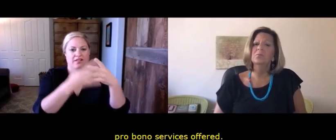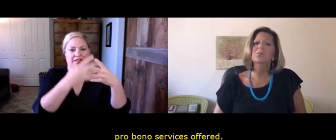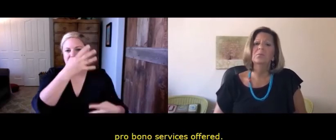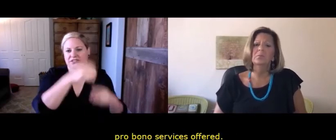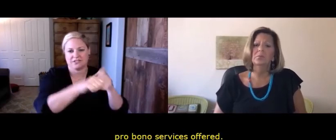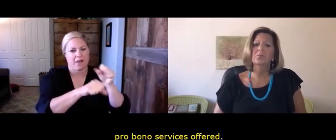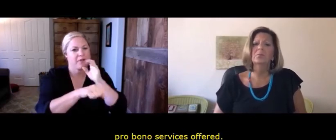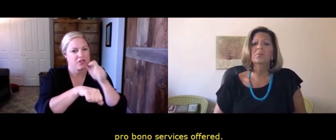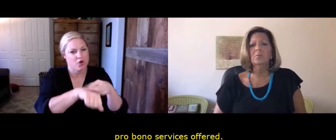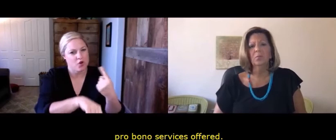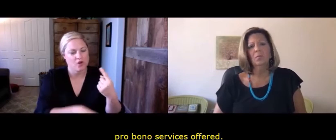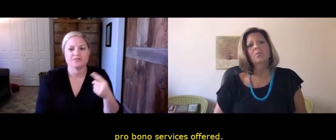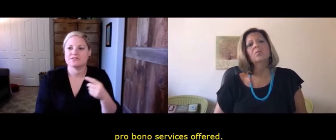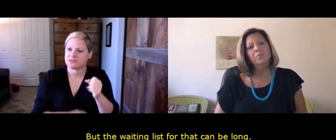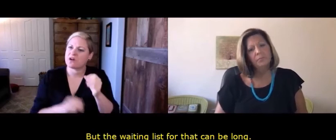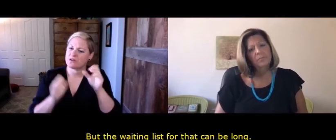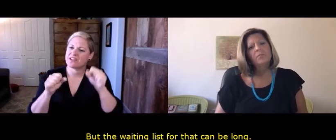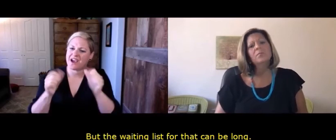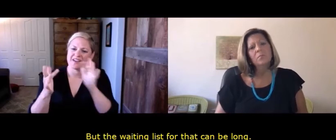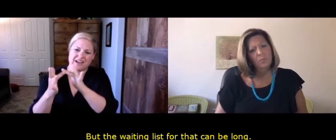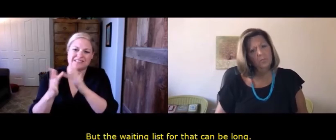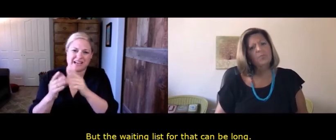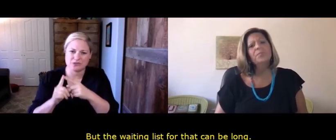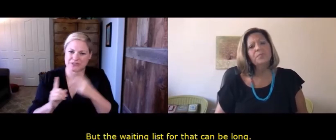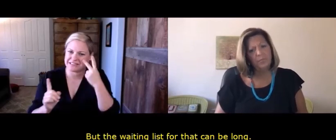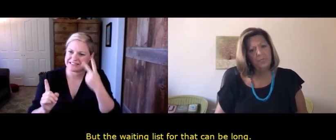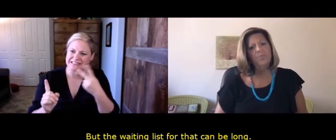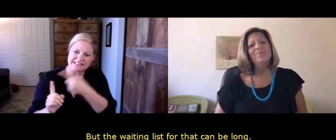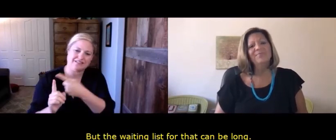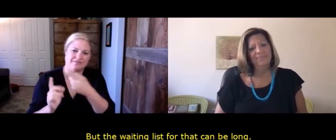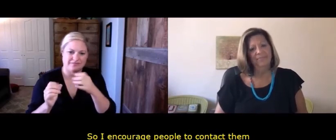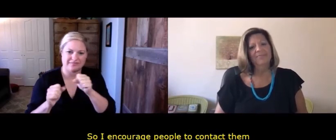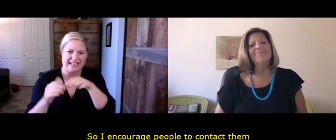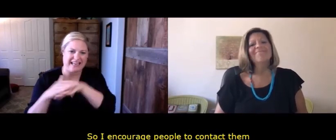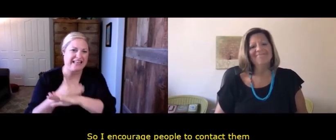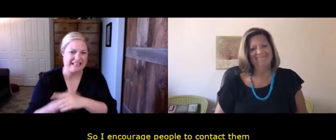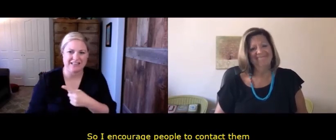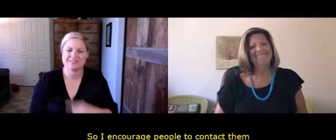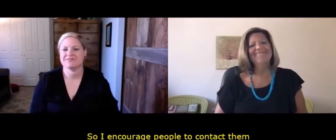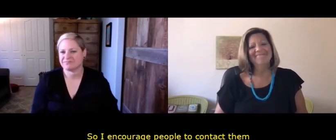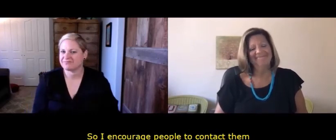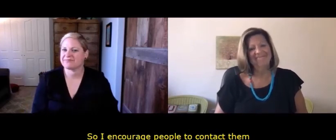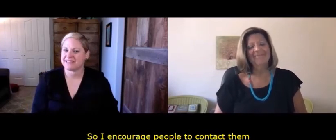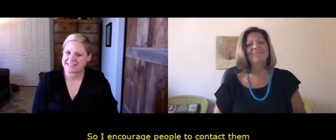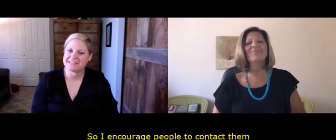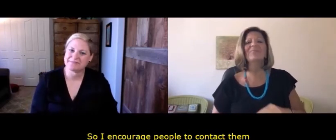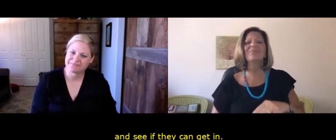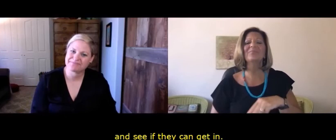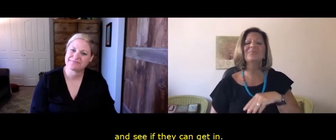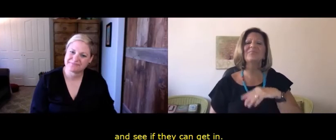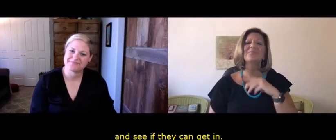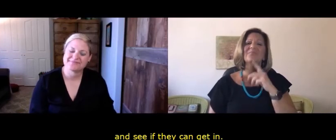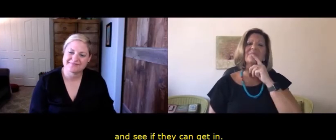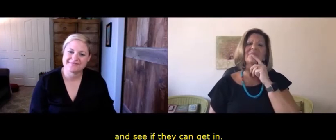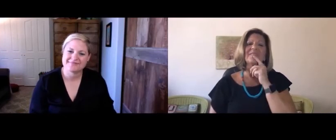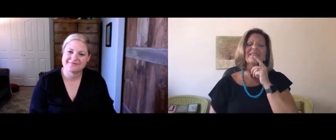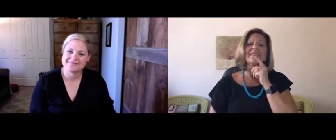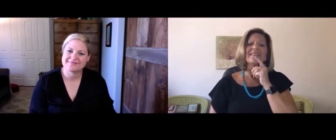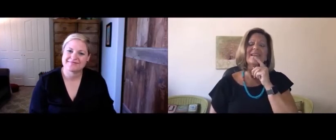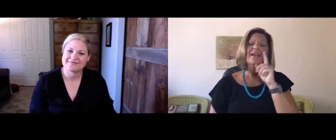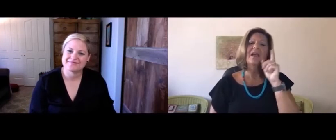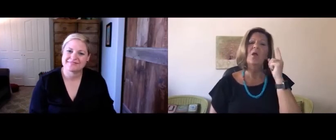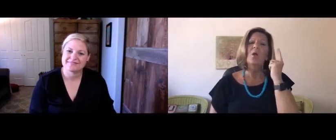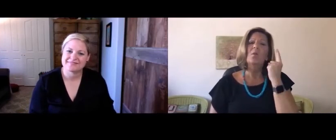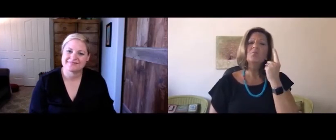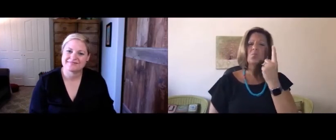there are some pro bono services offered, but the waiting list for that can be long. So I encourage people to contact them and see if they can get